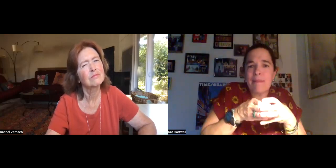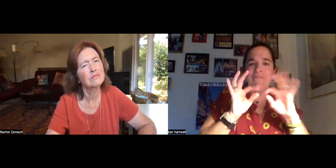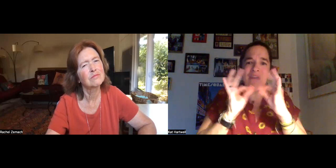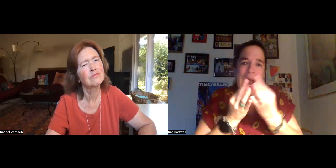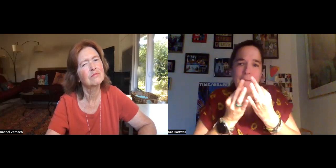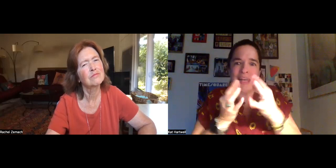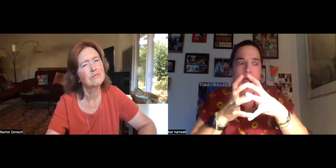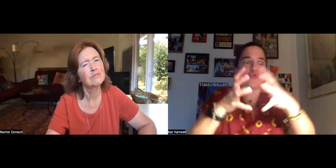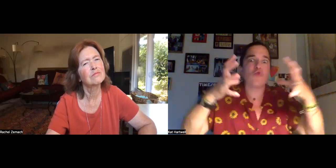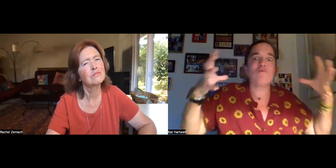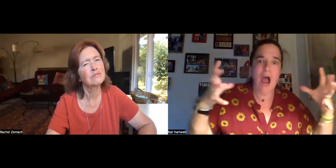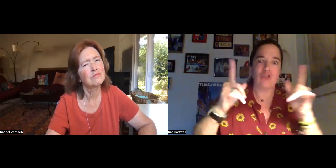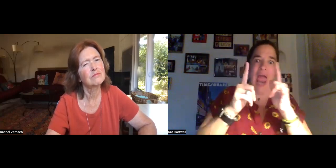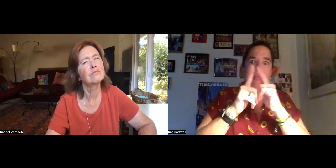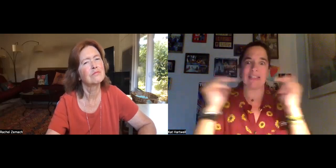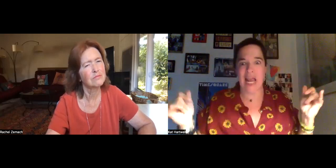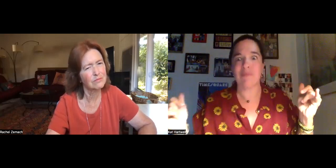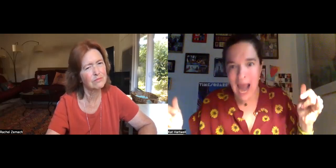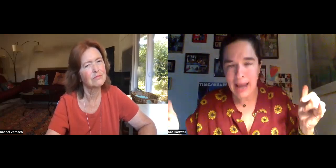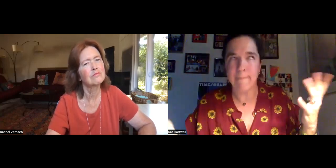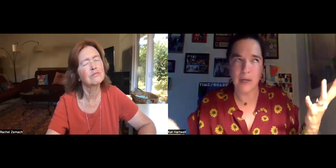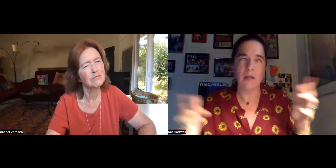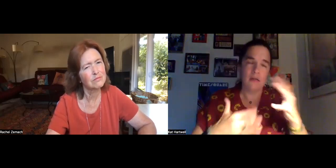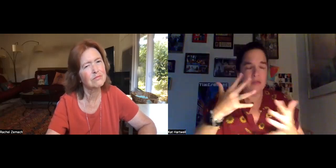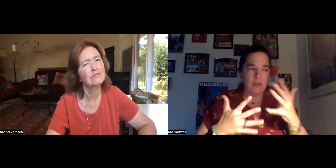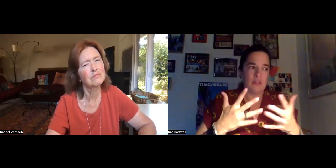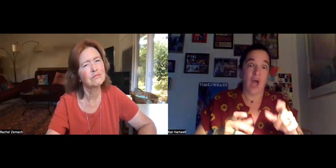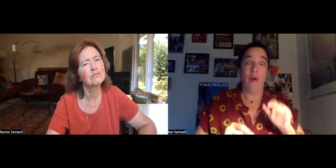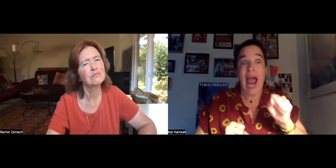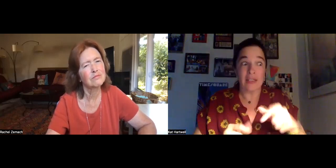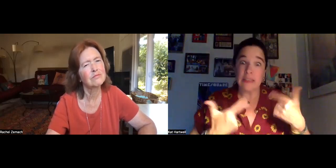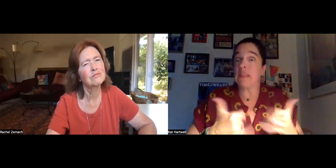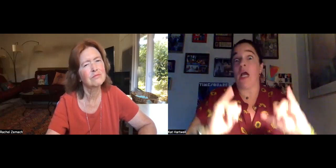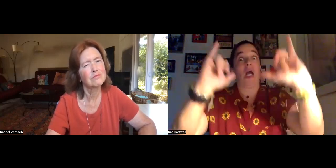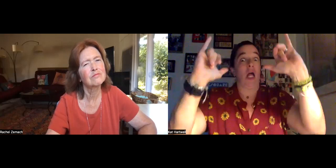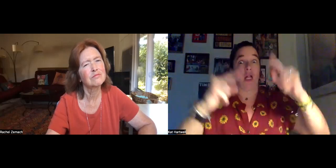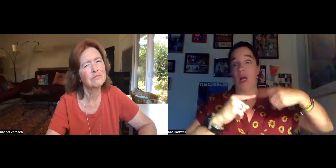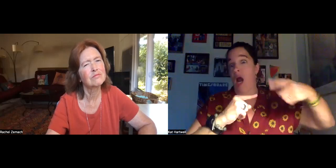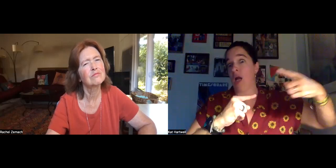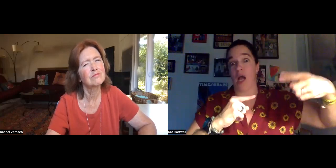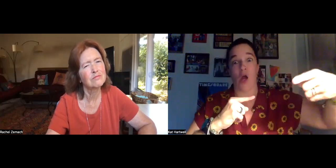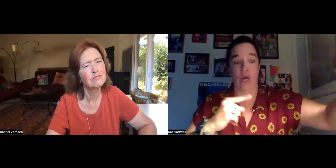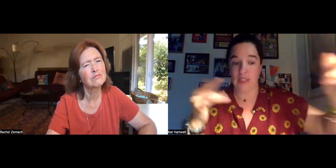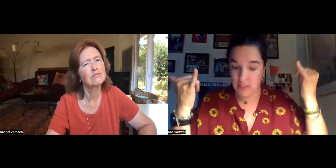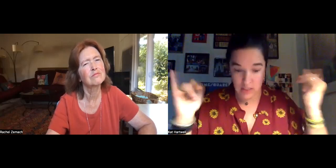intimate family, not too much at the same time. So, yeah, still ongoing.